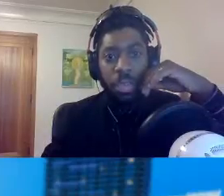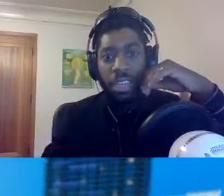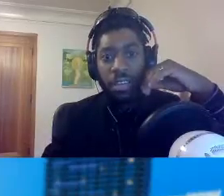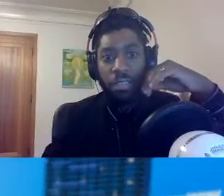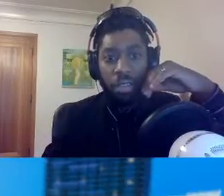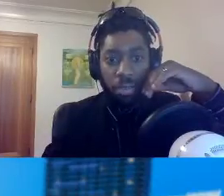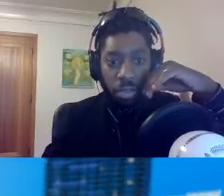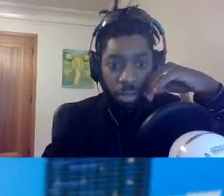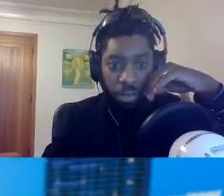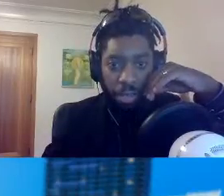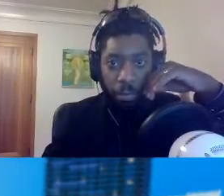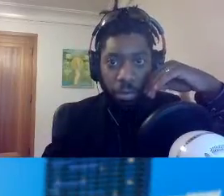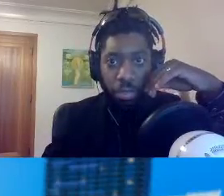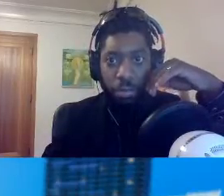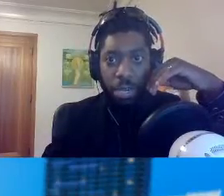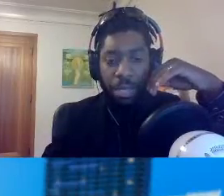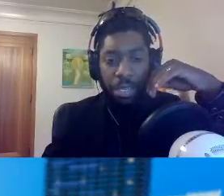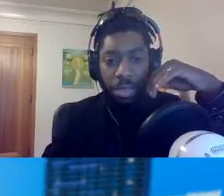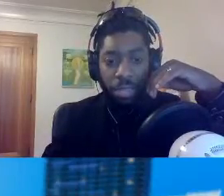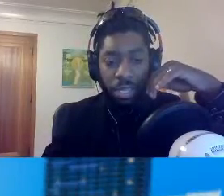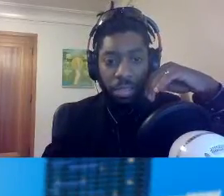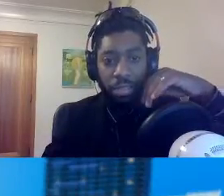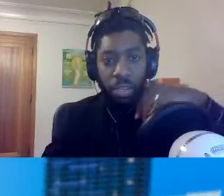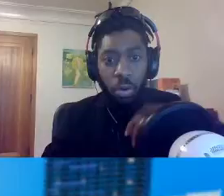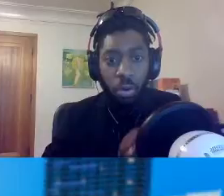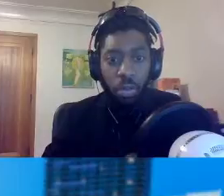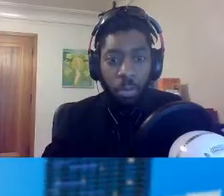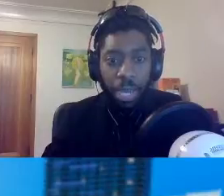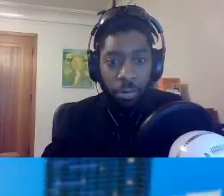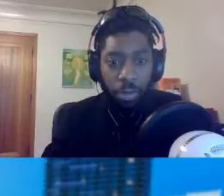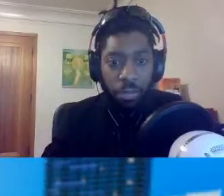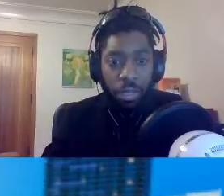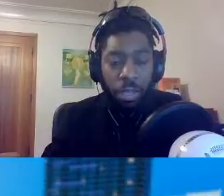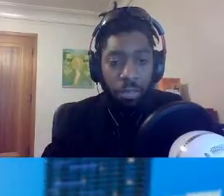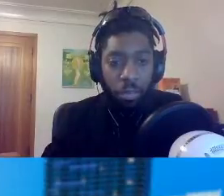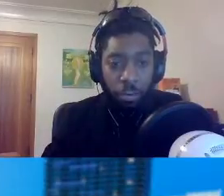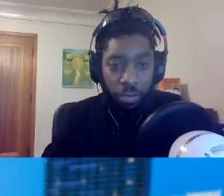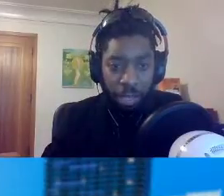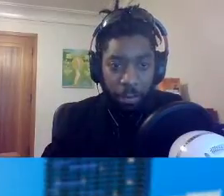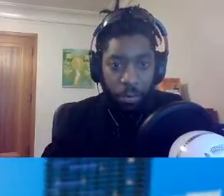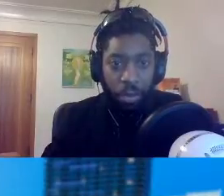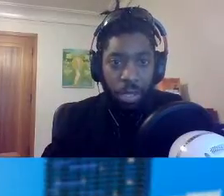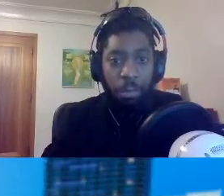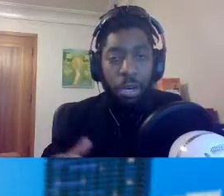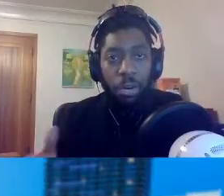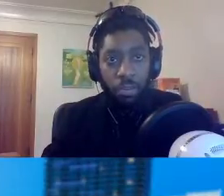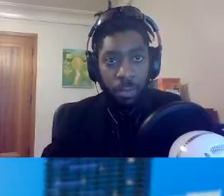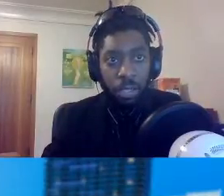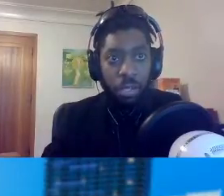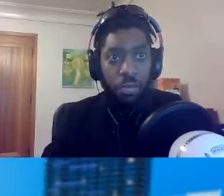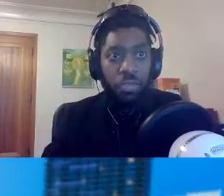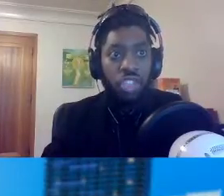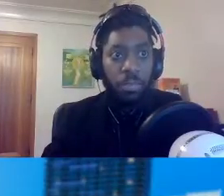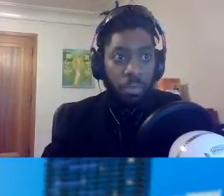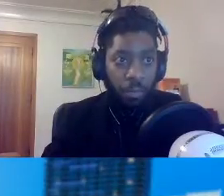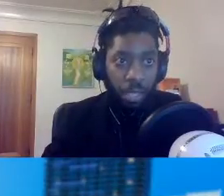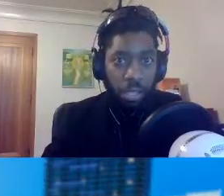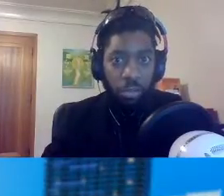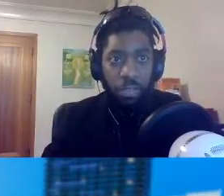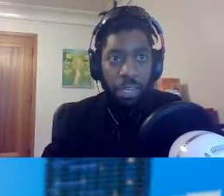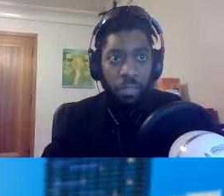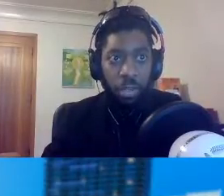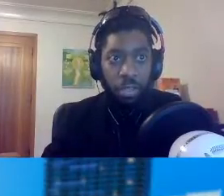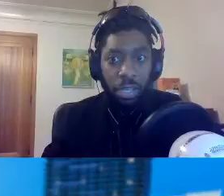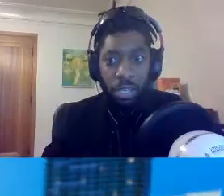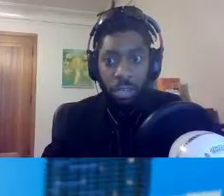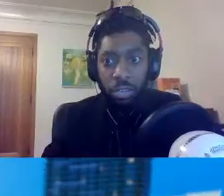states. Louisiana is another good example. They're recommending things go a little backwards. So, for example, bars be closed, gyms be